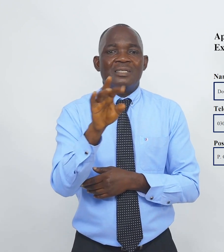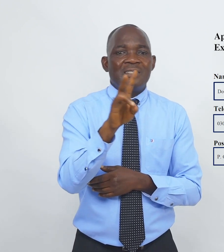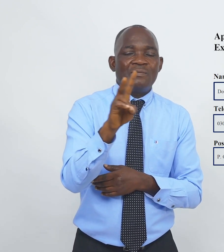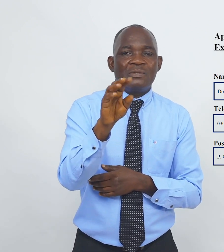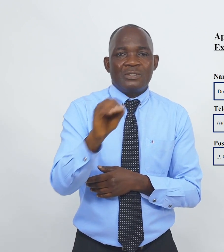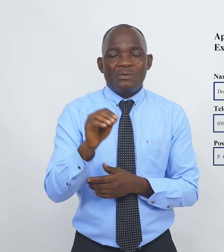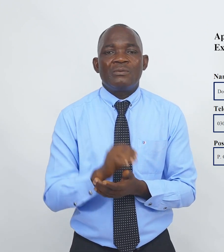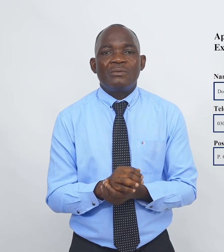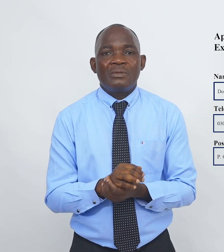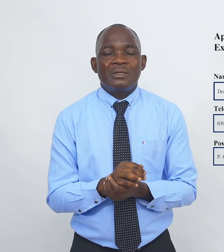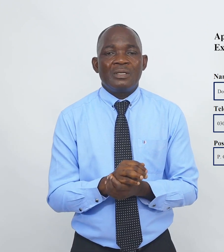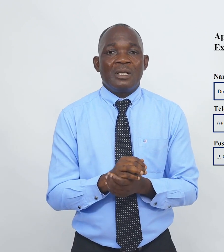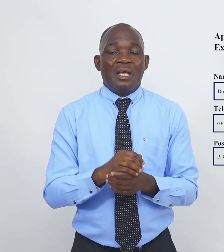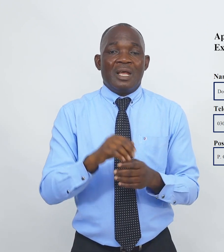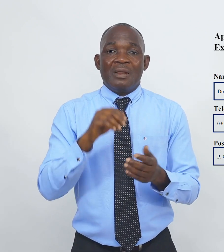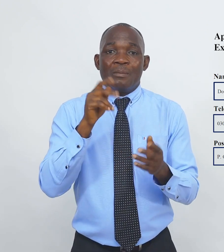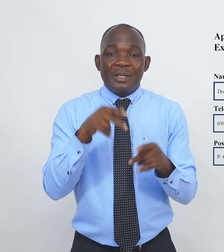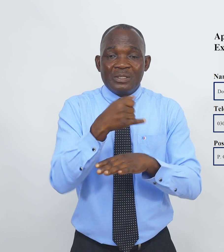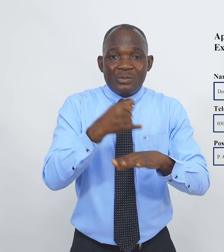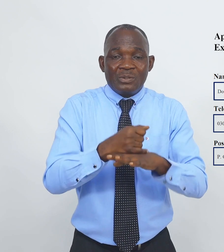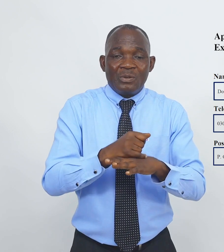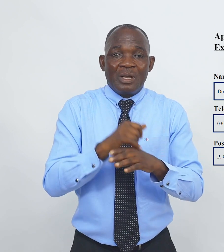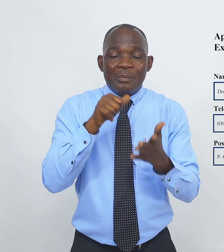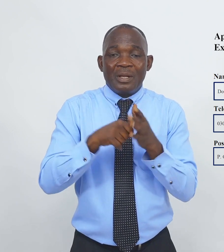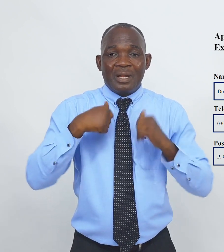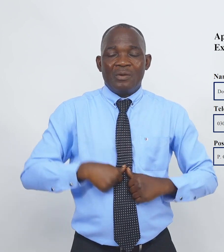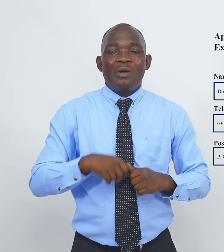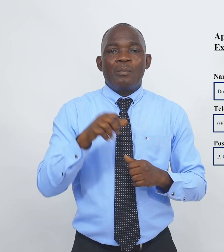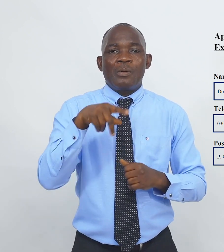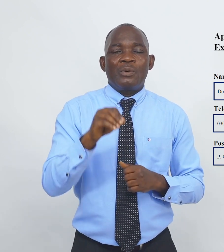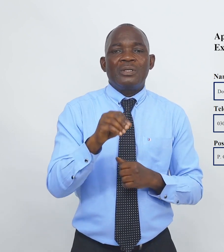030-276-8970. Postal address of the institution. P.O. Box CT